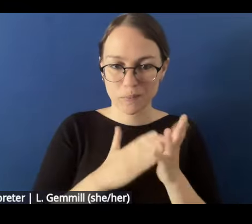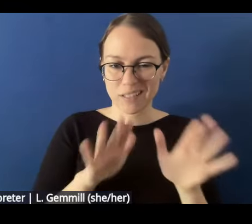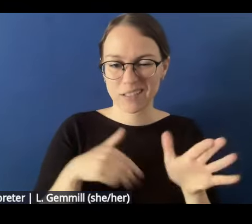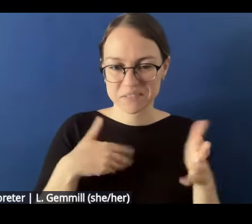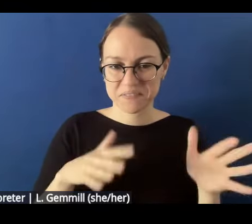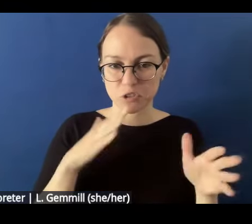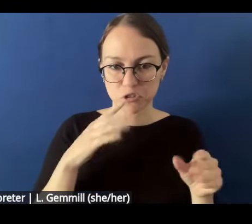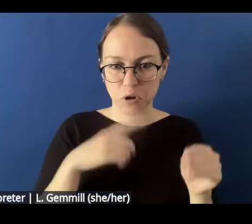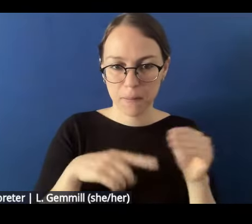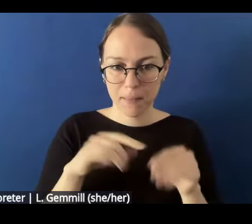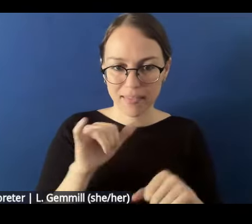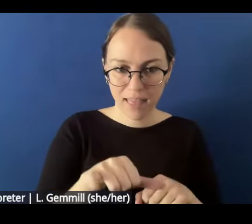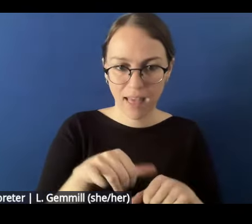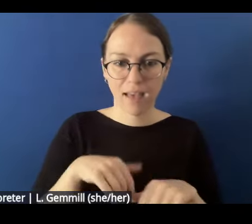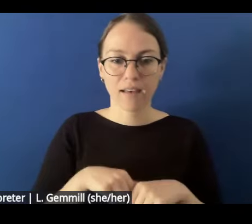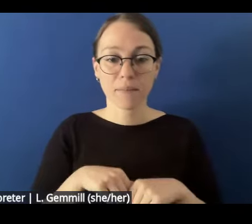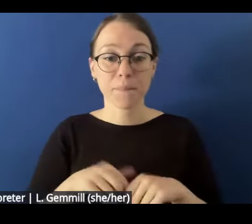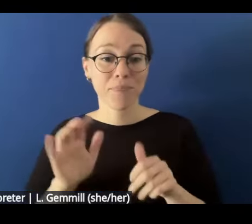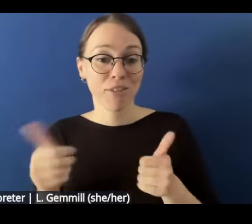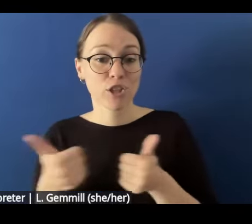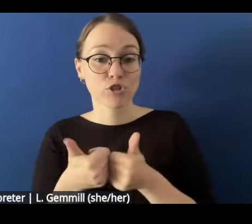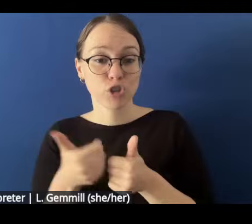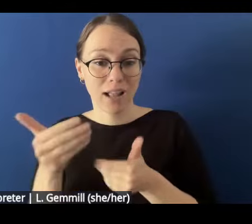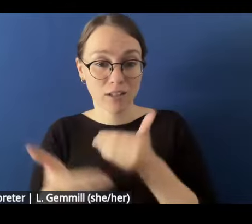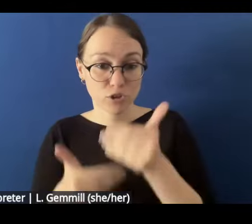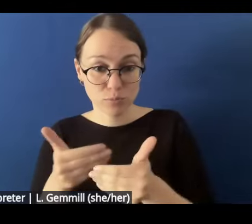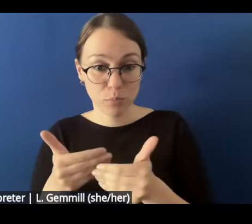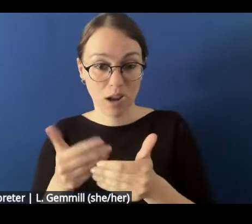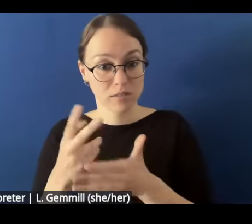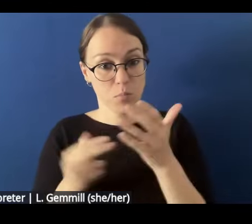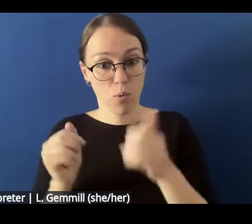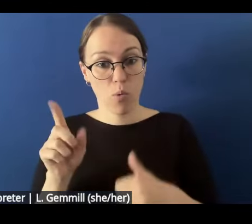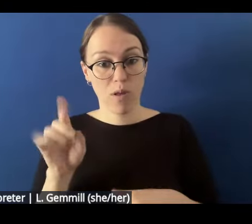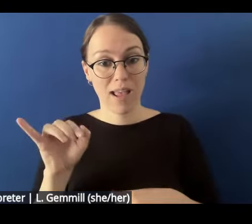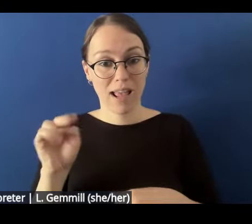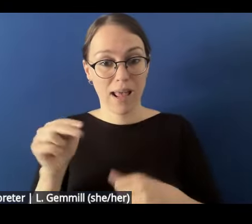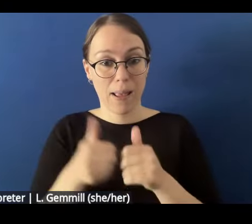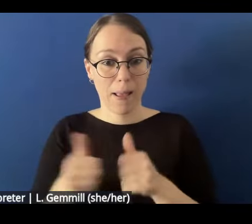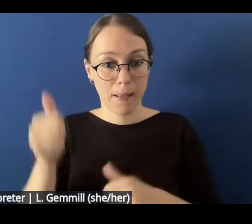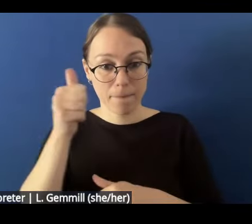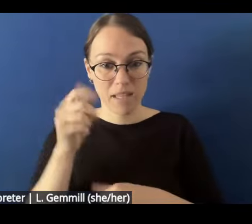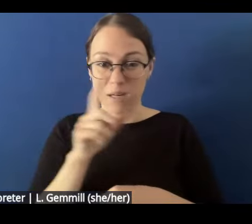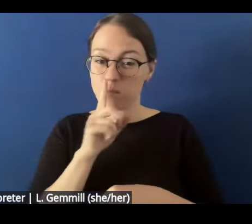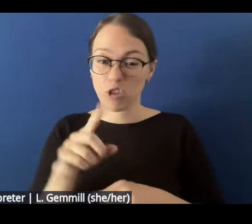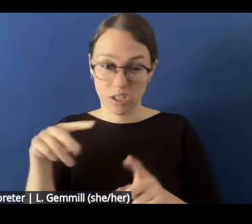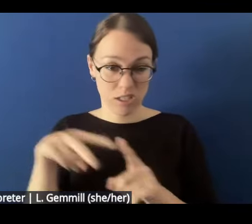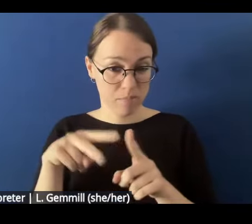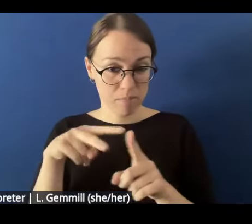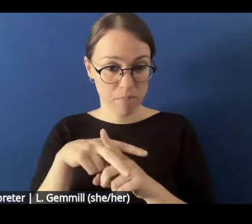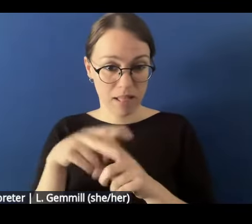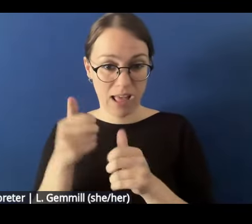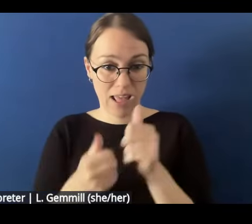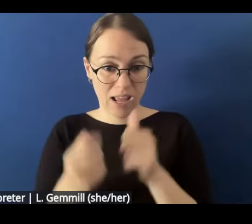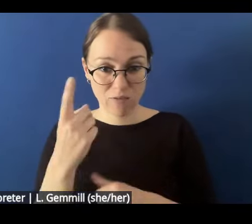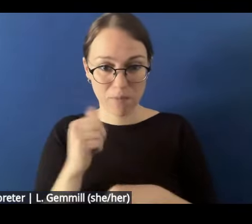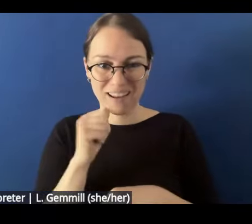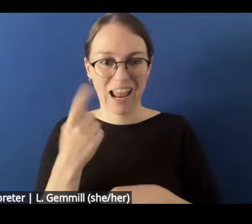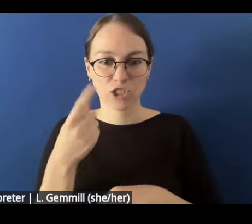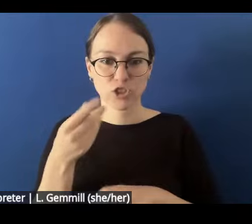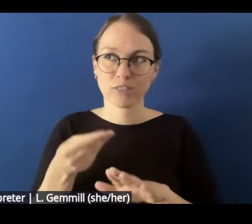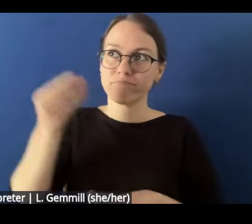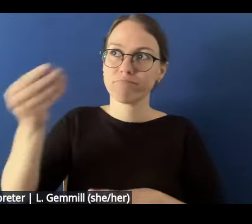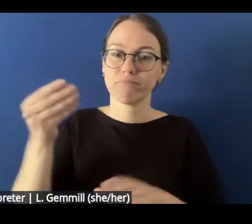minimum, we'll put in the manual ask that it be served on everybody and not just sent to BOE. And then for the